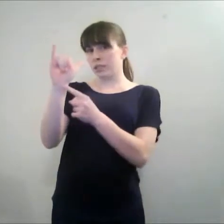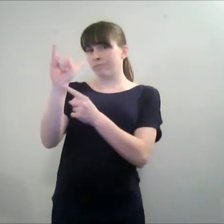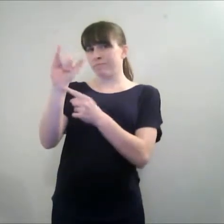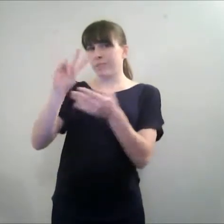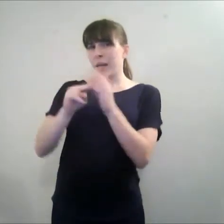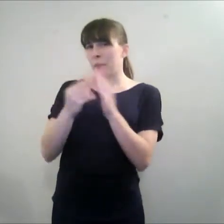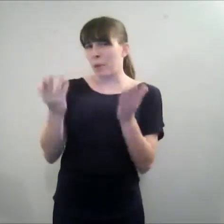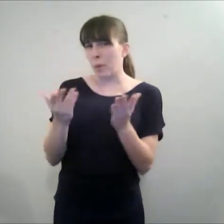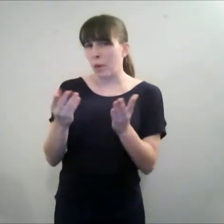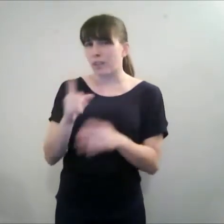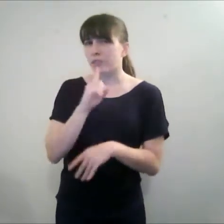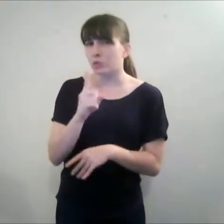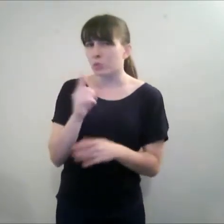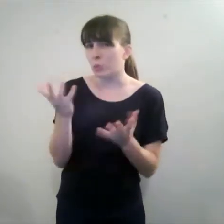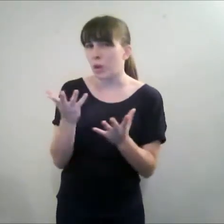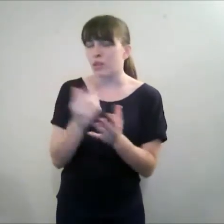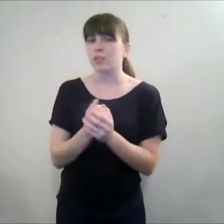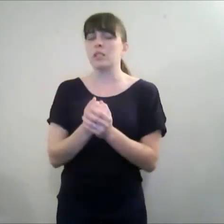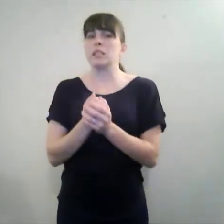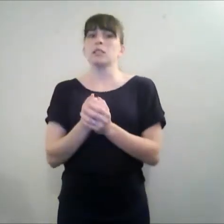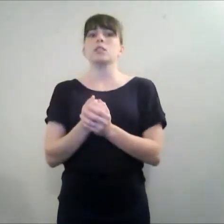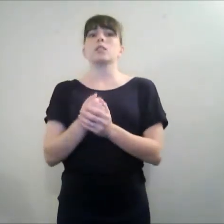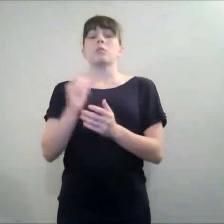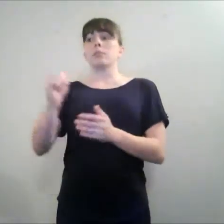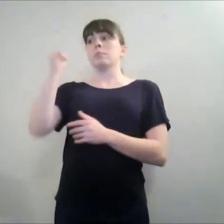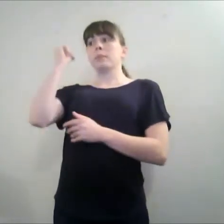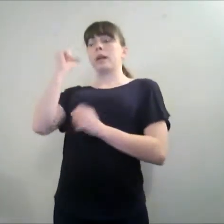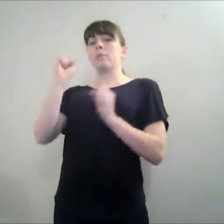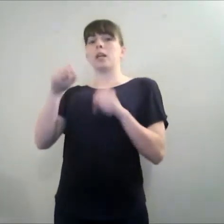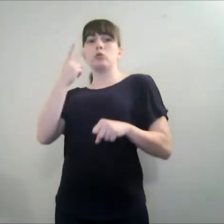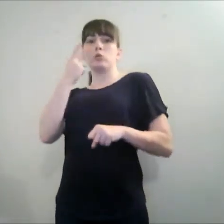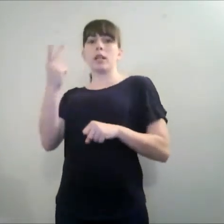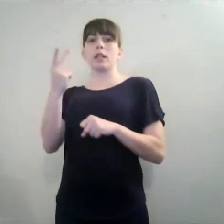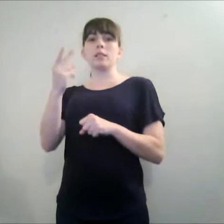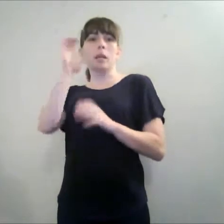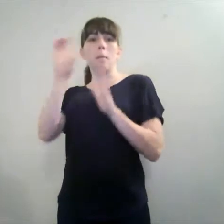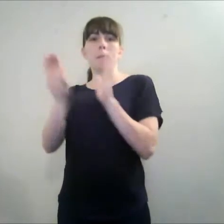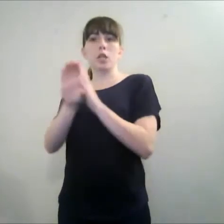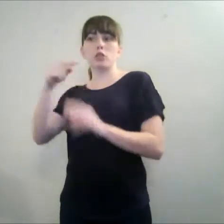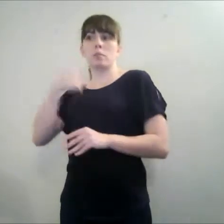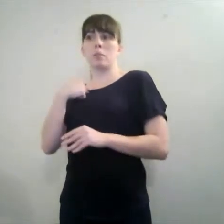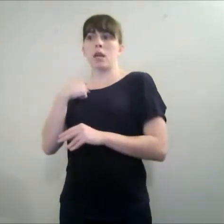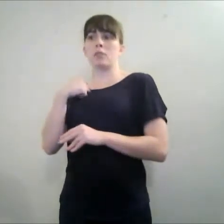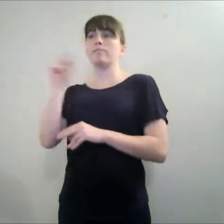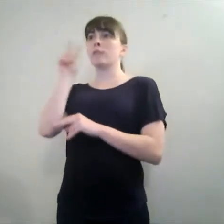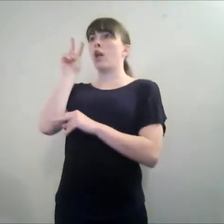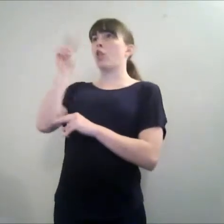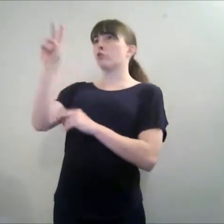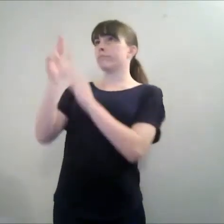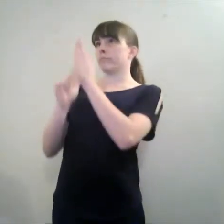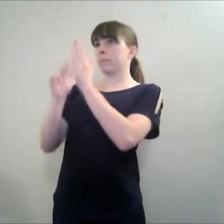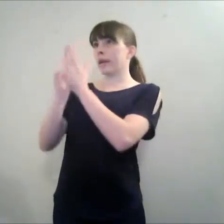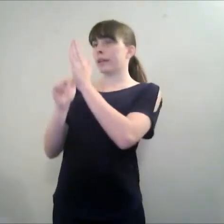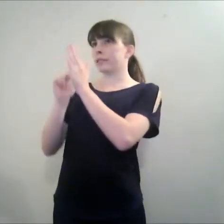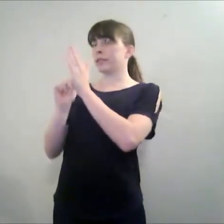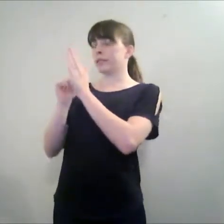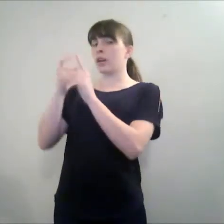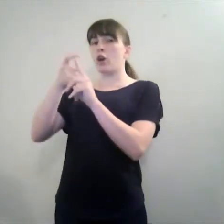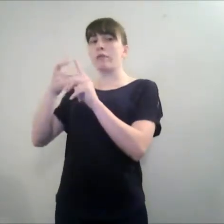me looking at a painting. That's a painting that was painted by a very famous forger. And because I'm not very good at presentations, I already can't remember